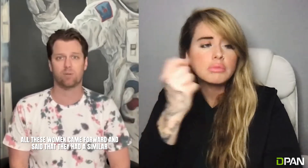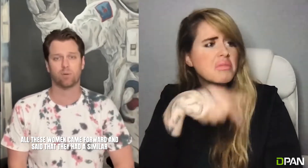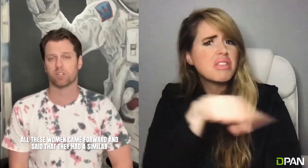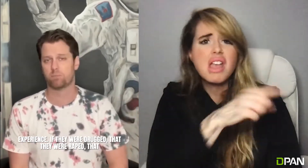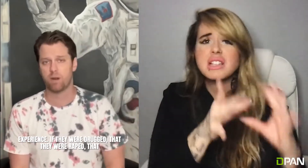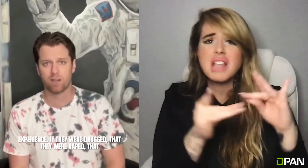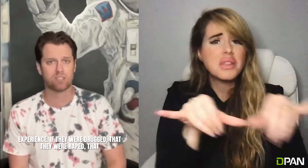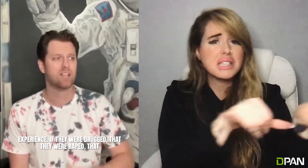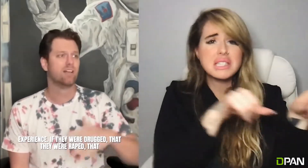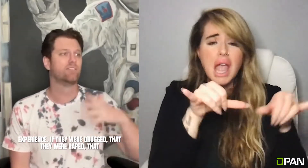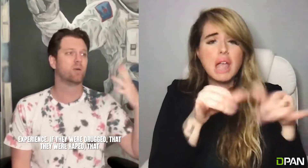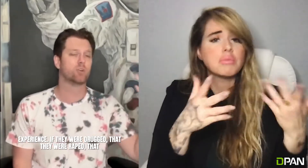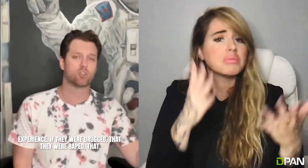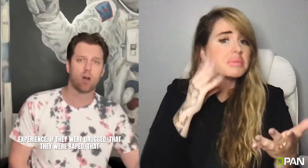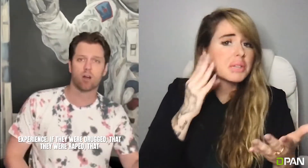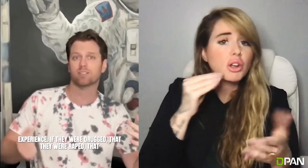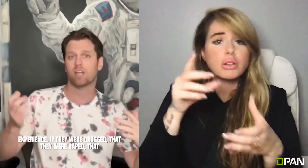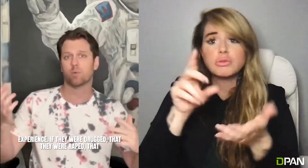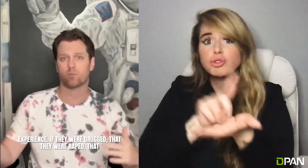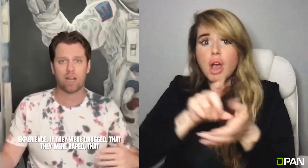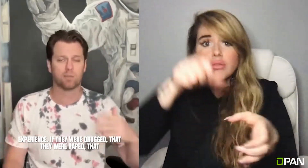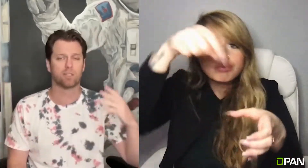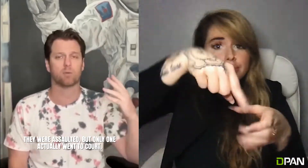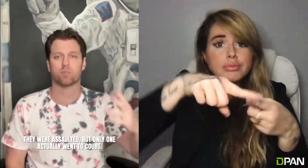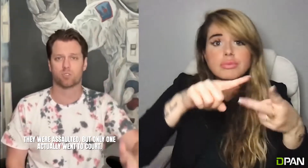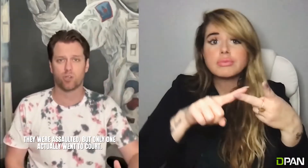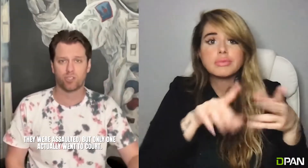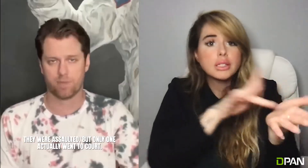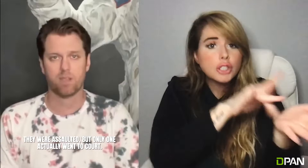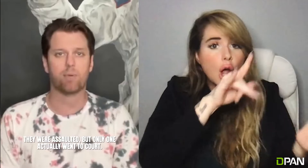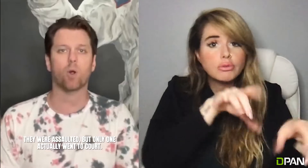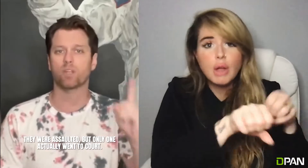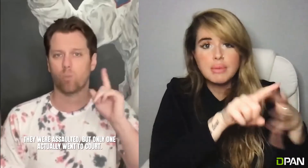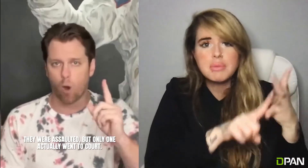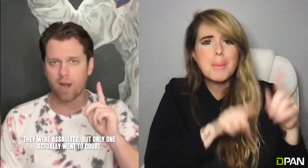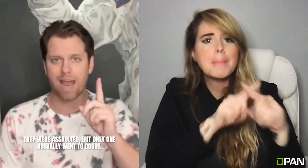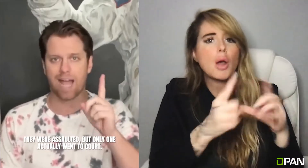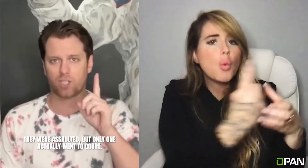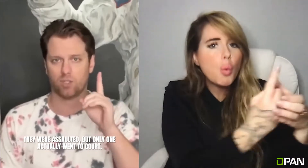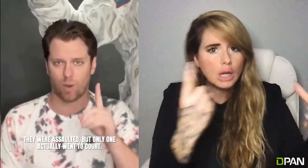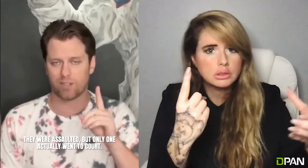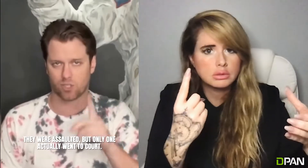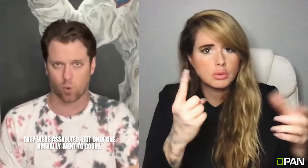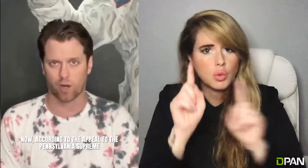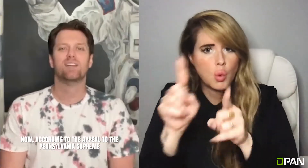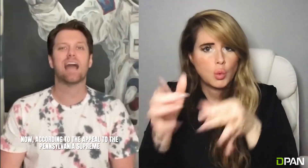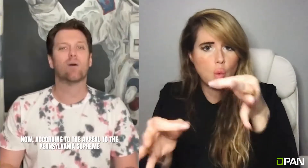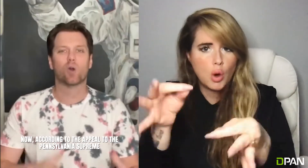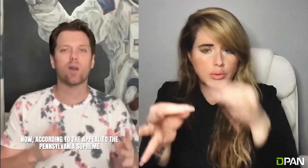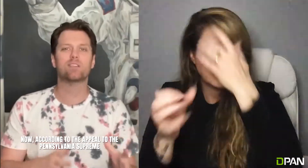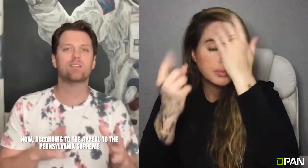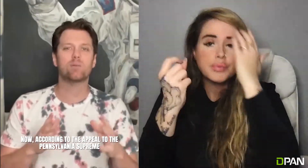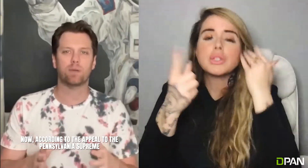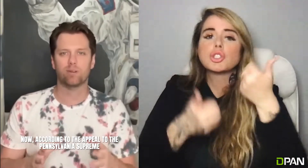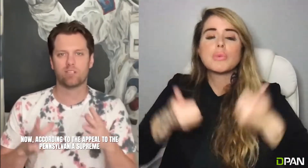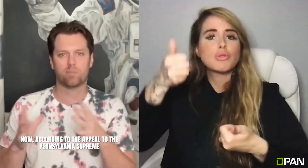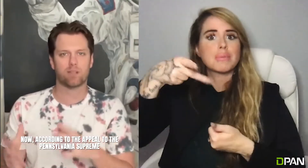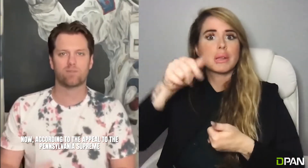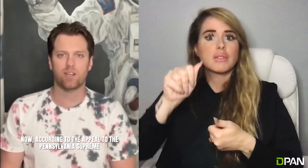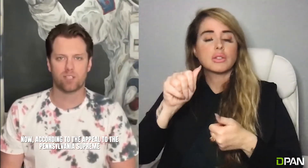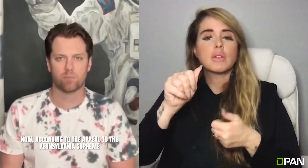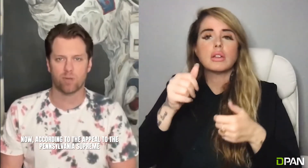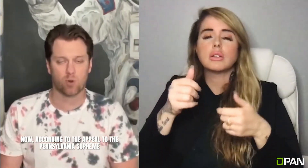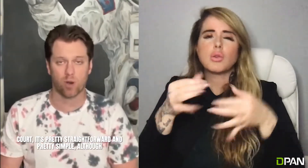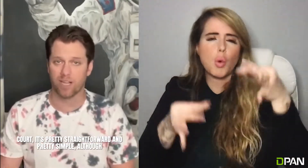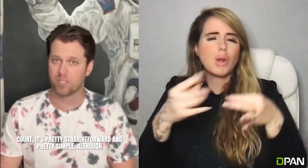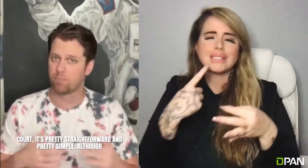had similar experience, that they were drugged, that they were raped, that they were assaulted, but only one actually went to court. Now, according to the appeal to the